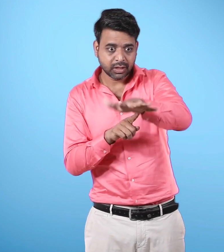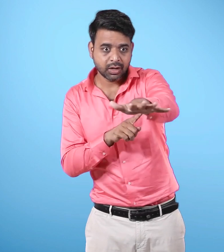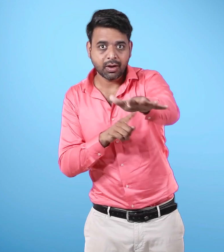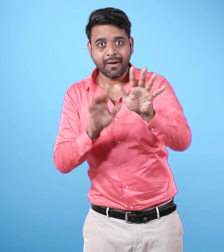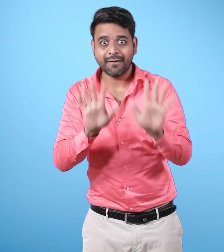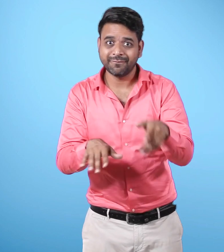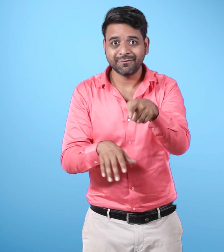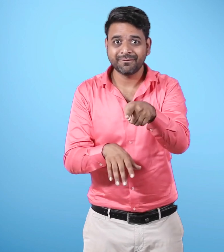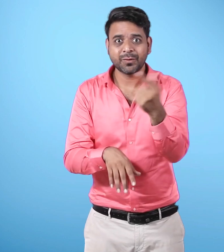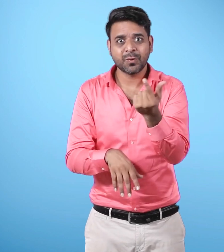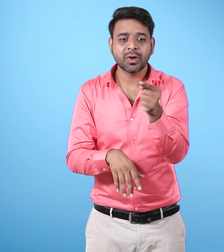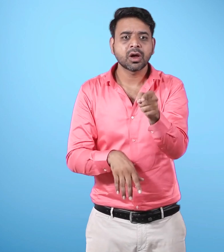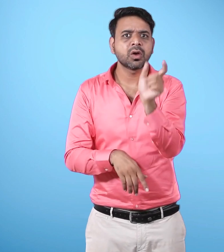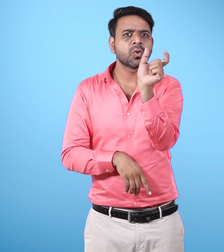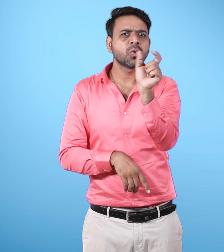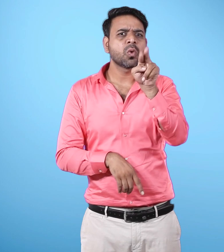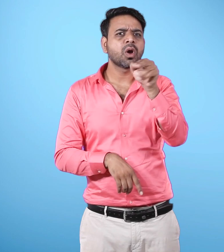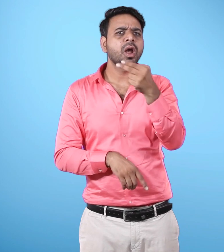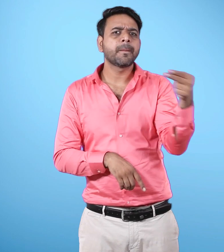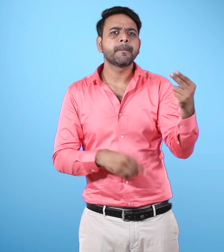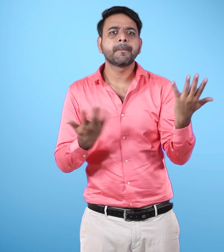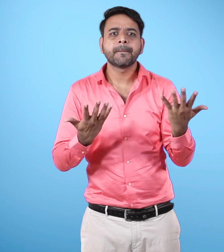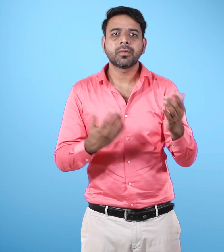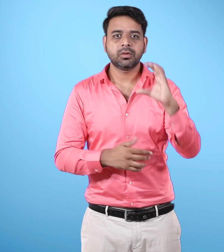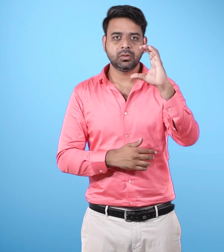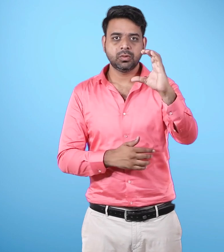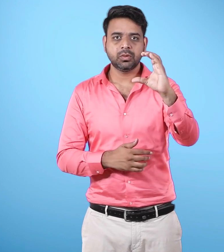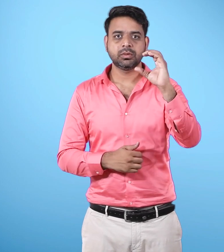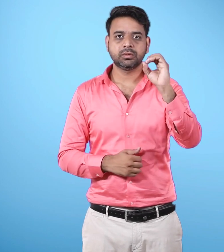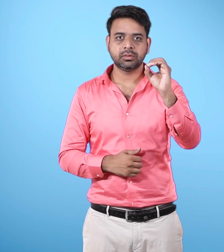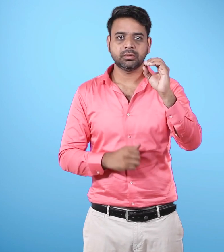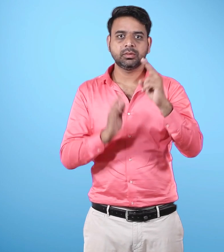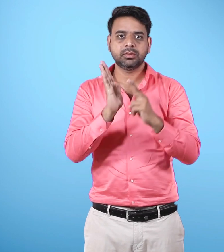them are called conductors.